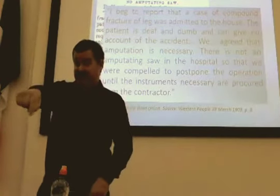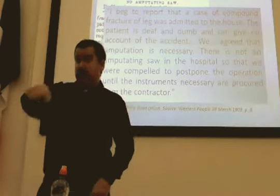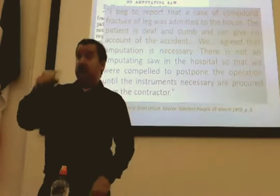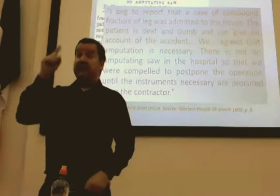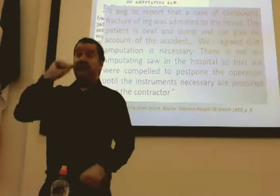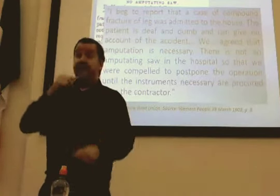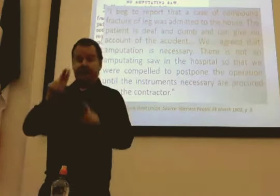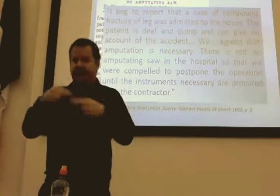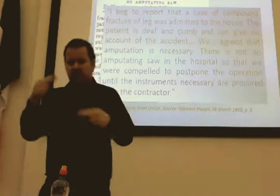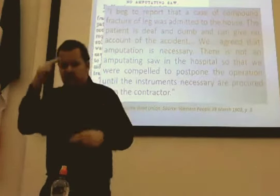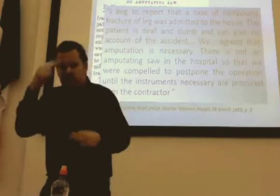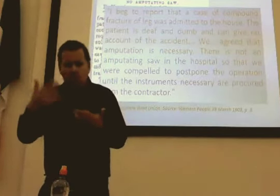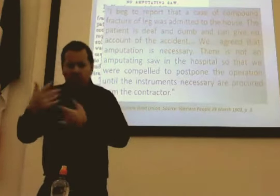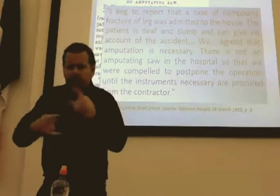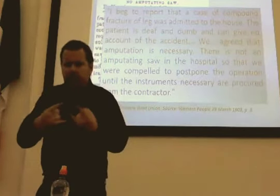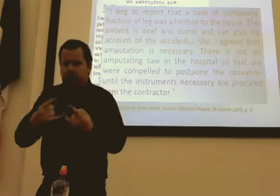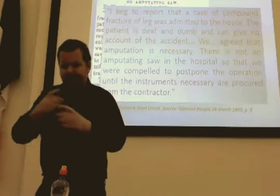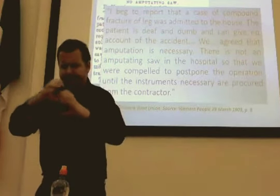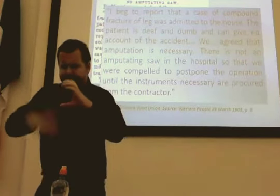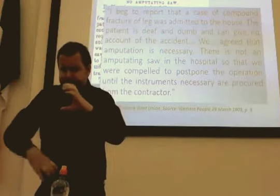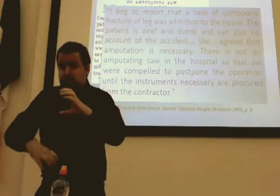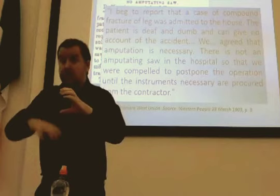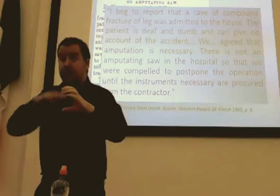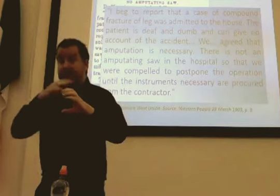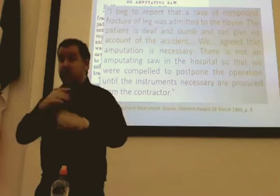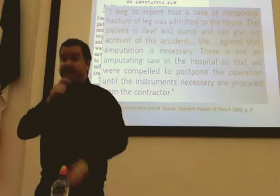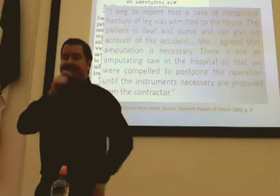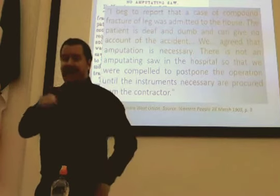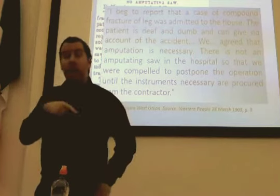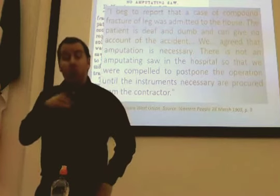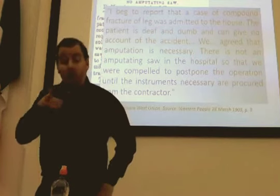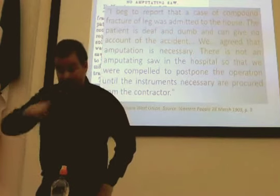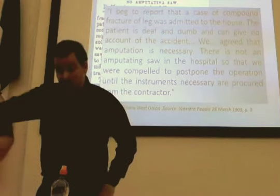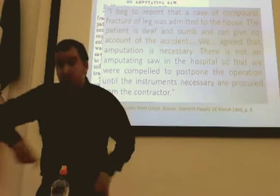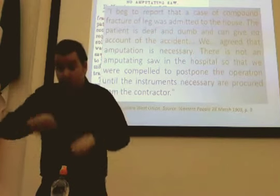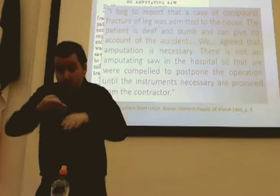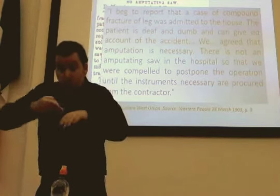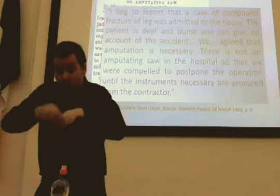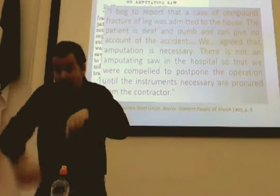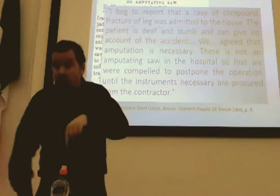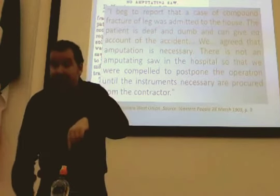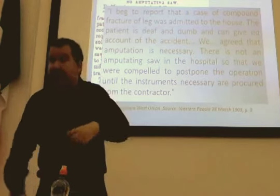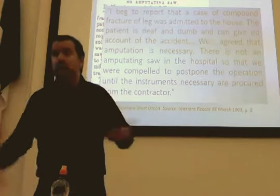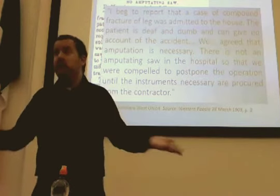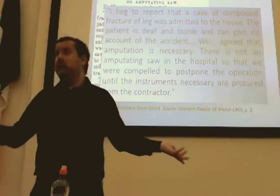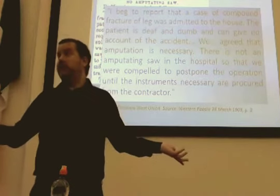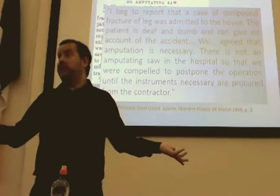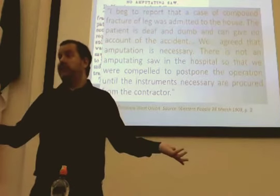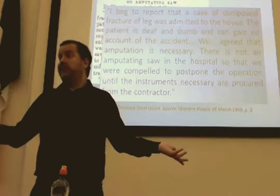able to communicate with that person. So because they couldn't understand what happened to him, they weren't able to tell him that we're going to cut off your